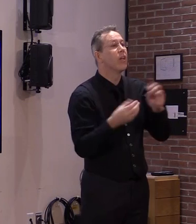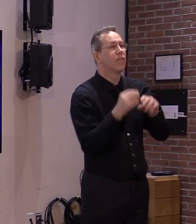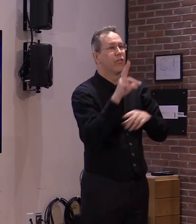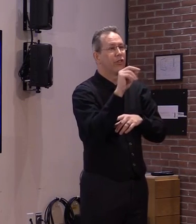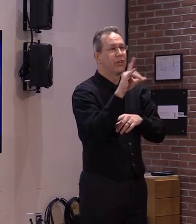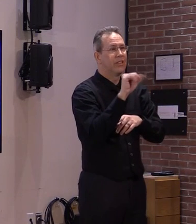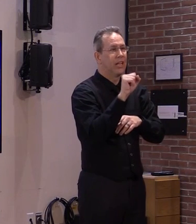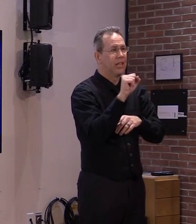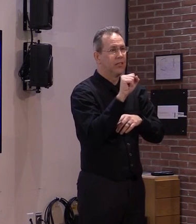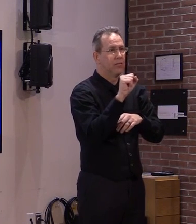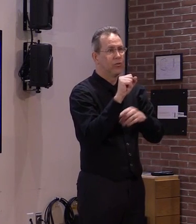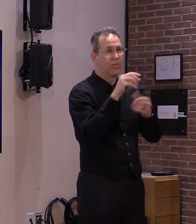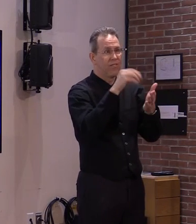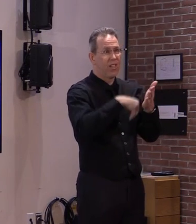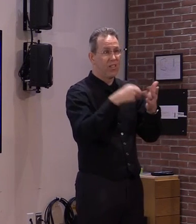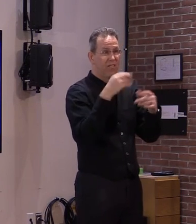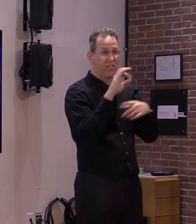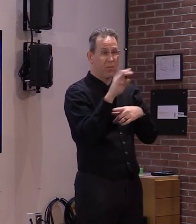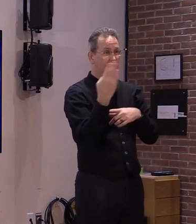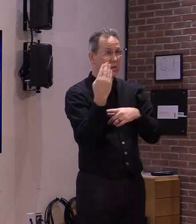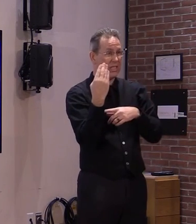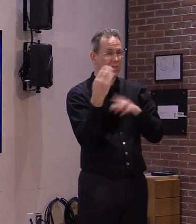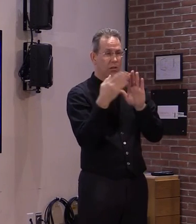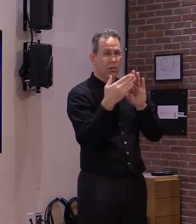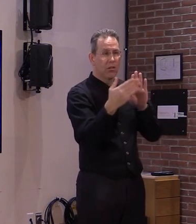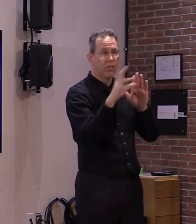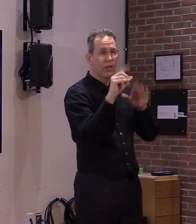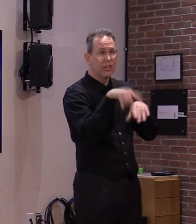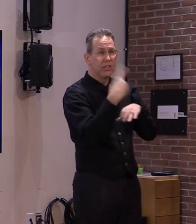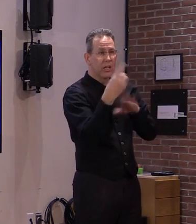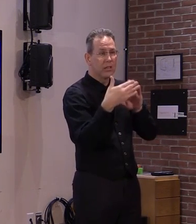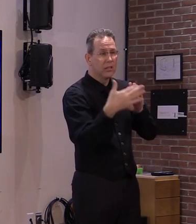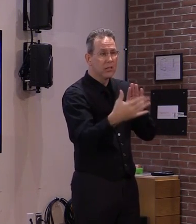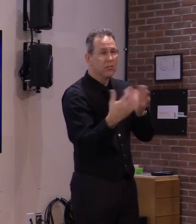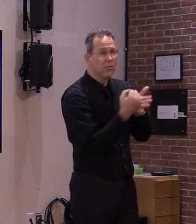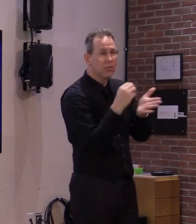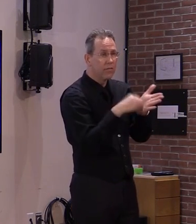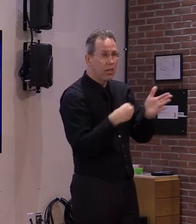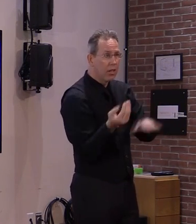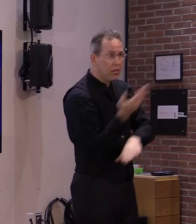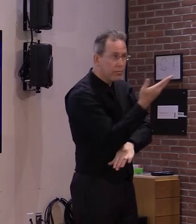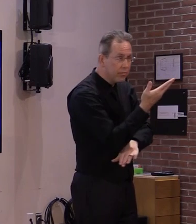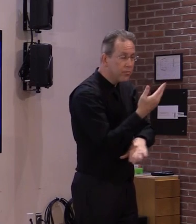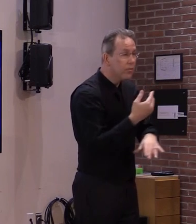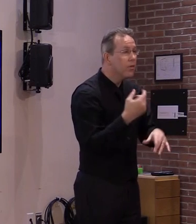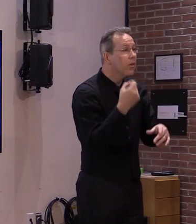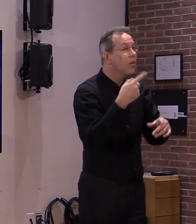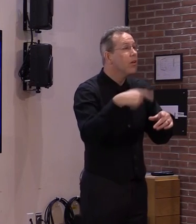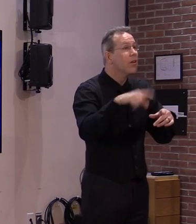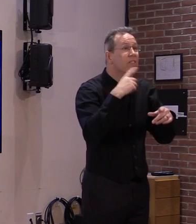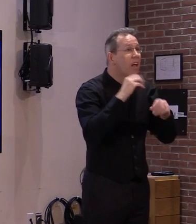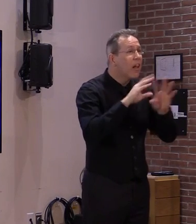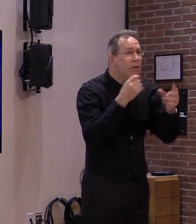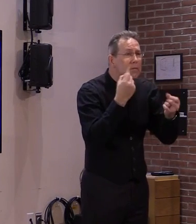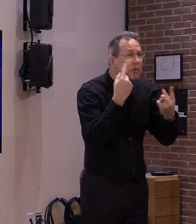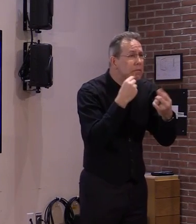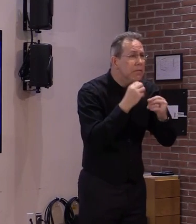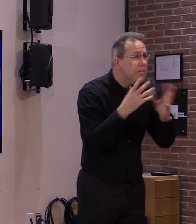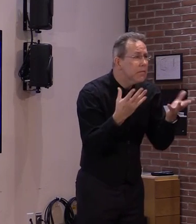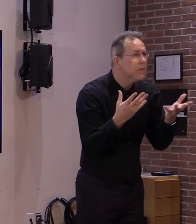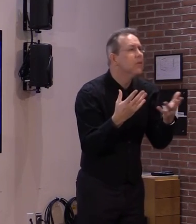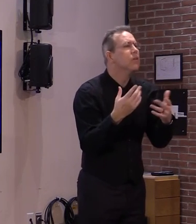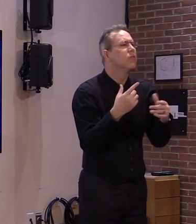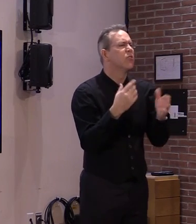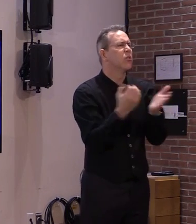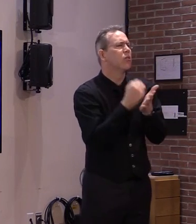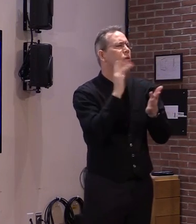this timeline, we encourage you to visit the Vermont Department of Taxes website for more information at